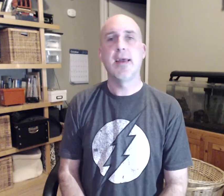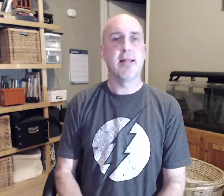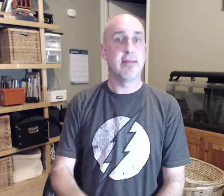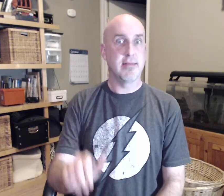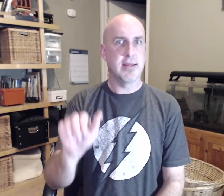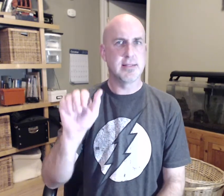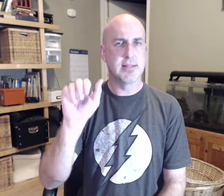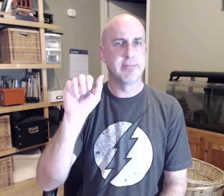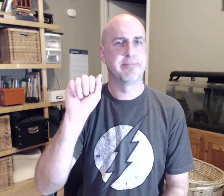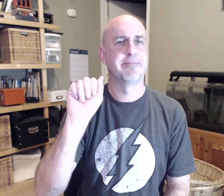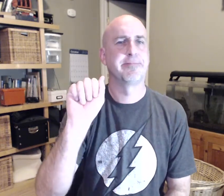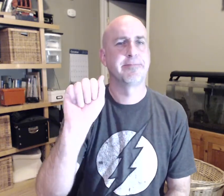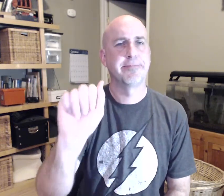and then this.